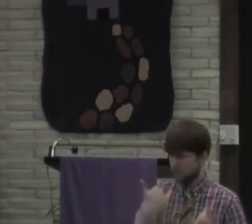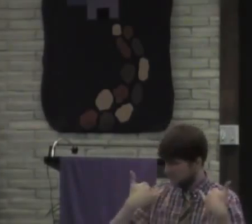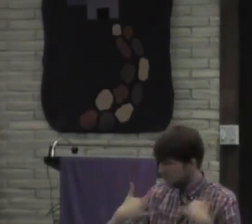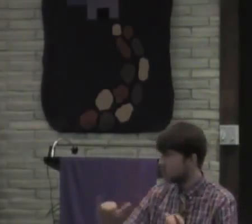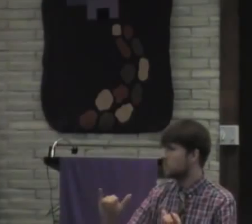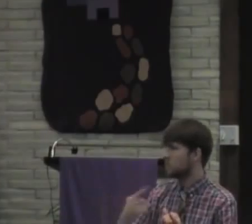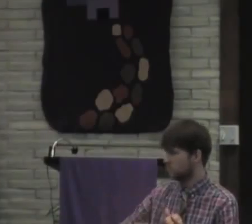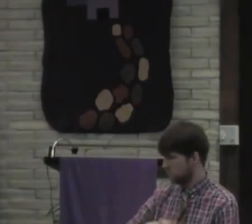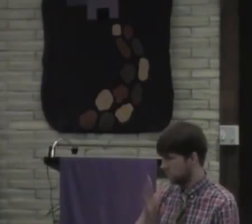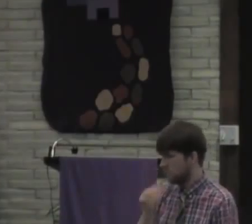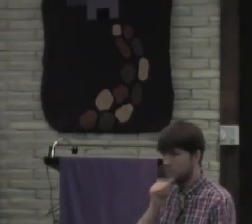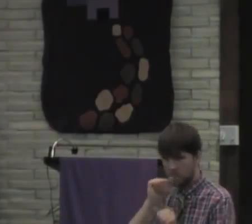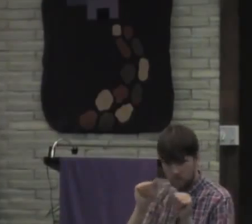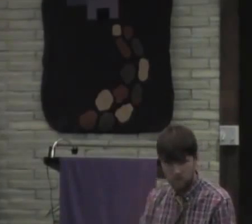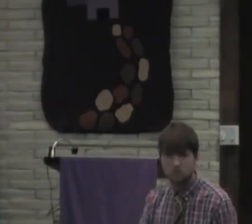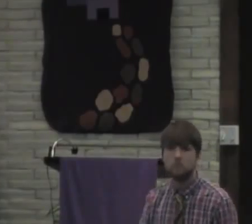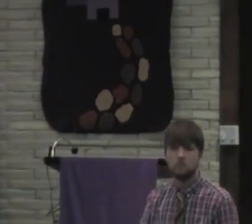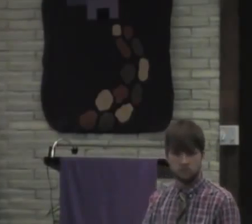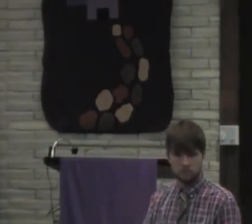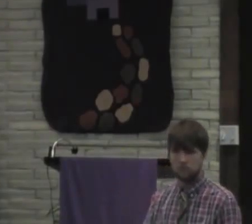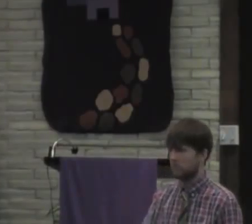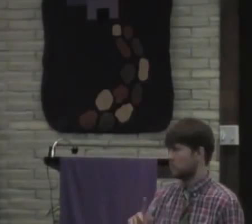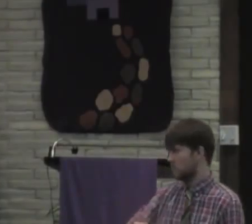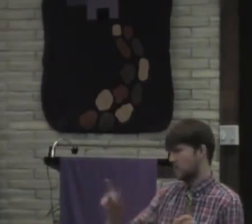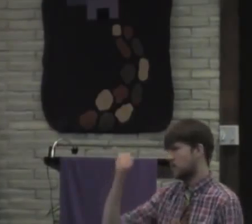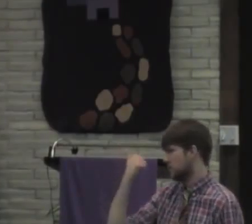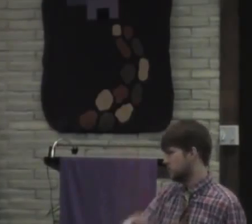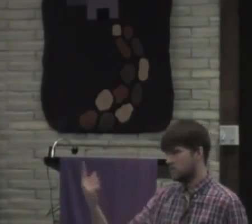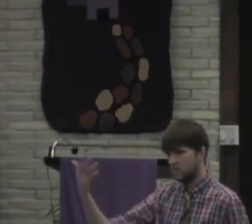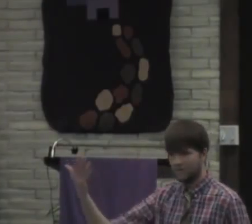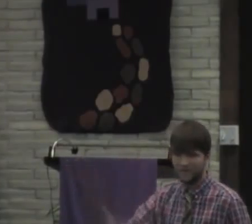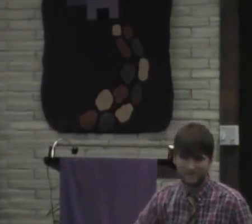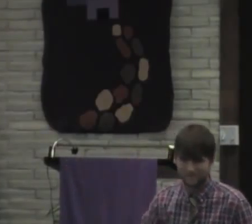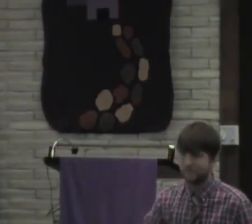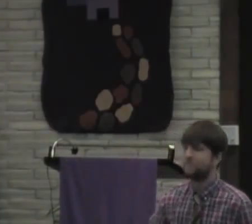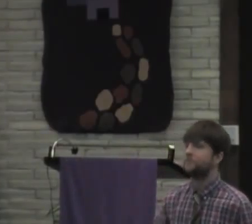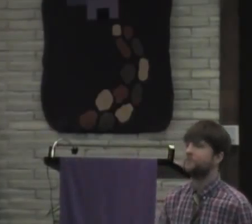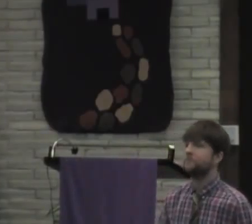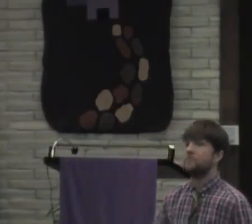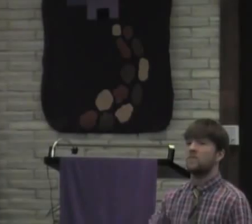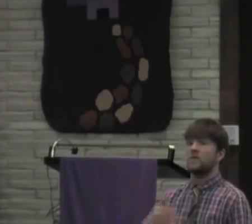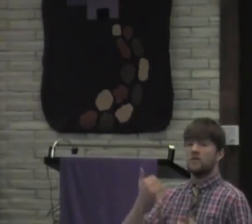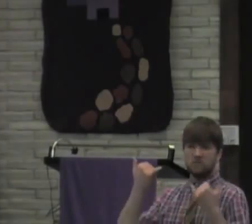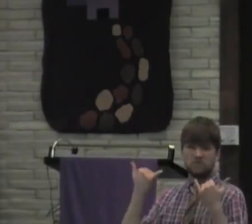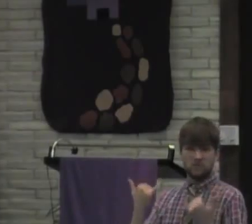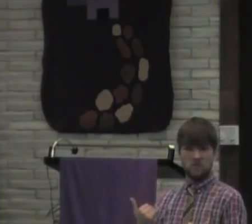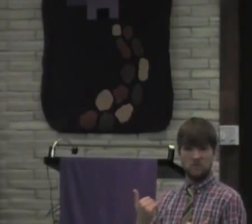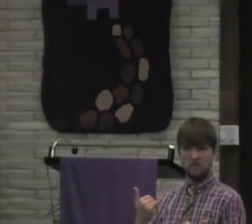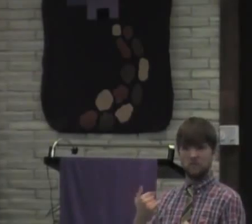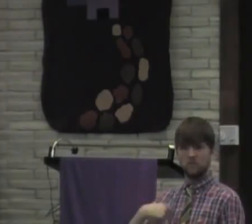Can still come through the line and we will bless them. But anyone is welcome to the Lord's table.